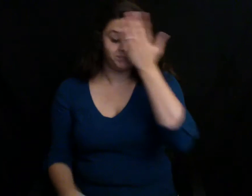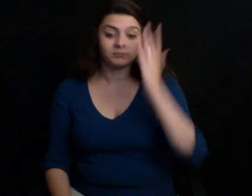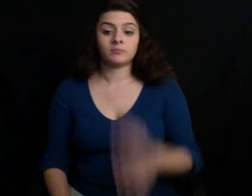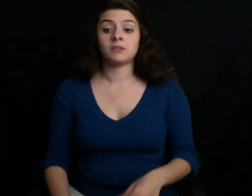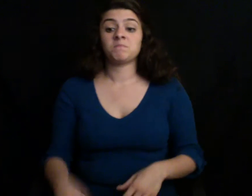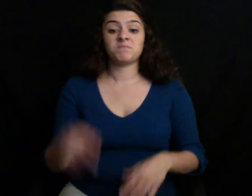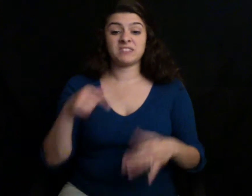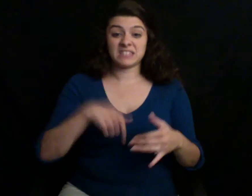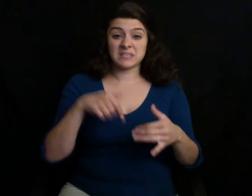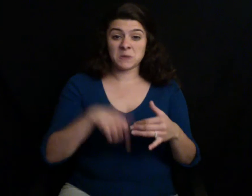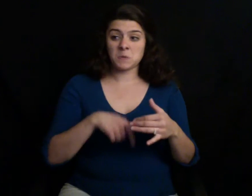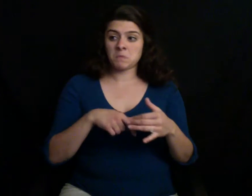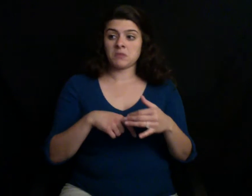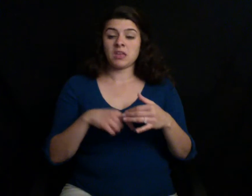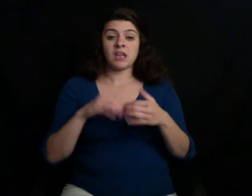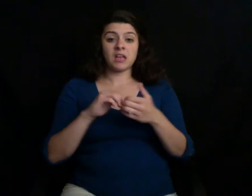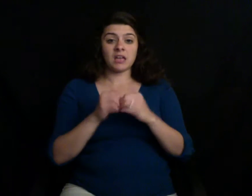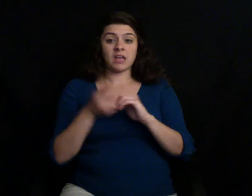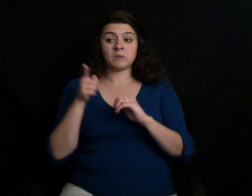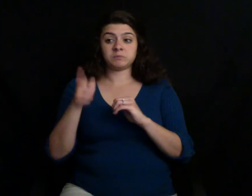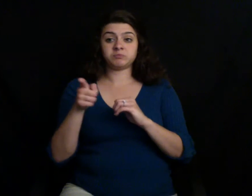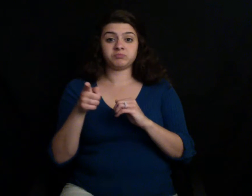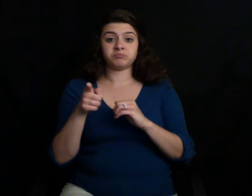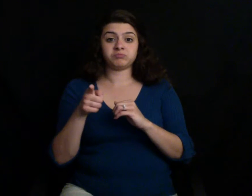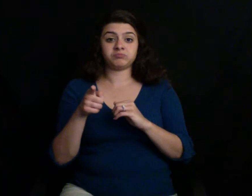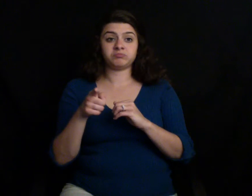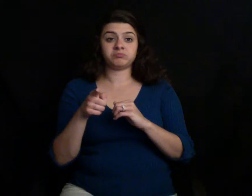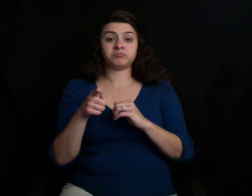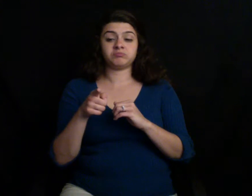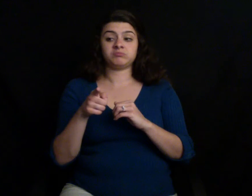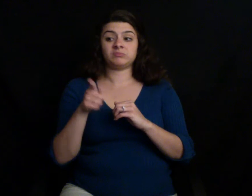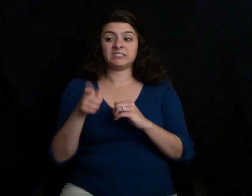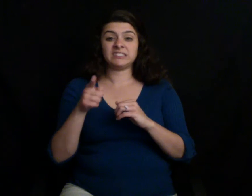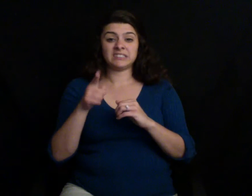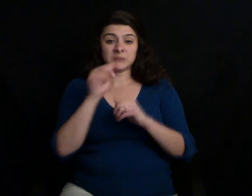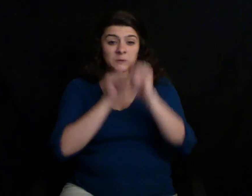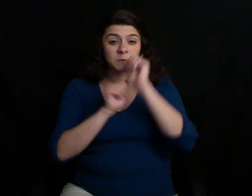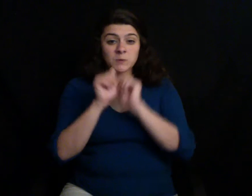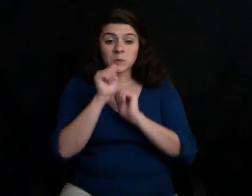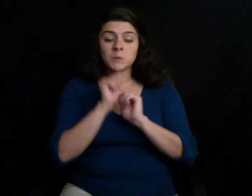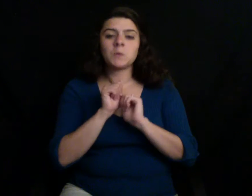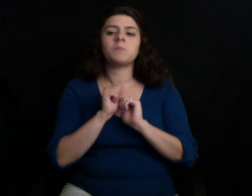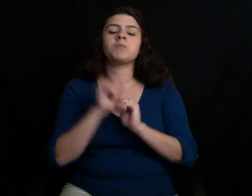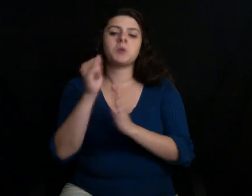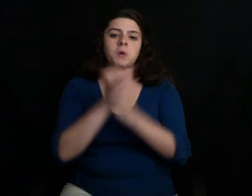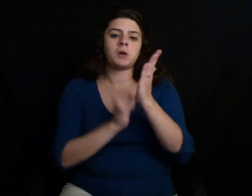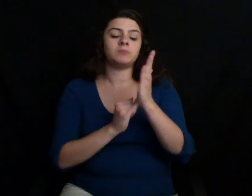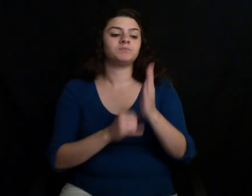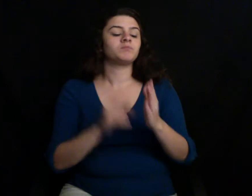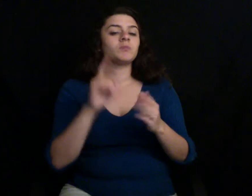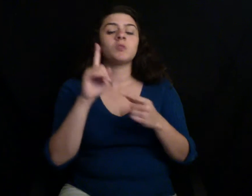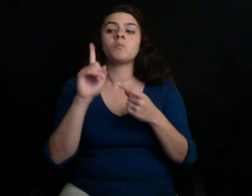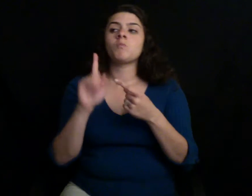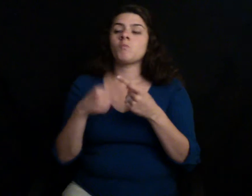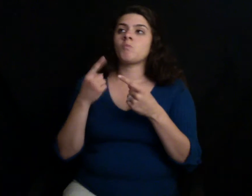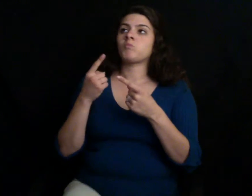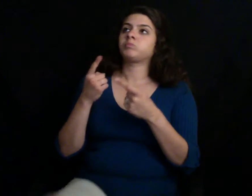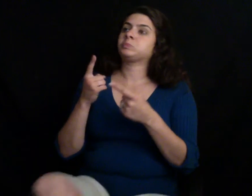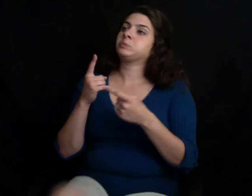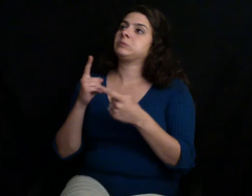opportunity was in art. When I moved into the projects, I was a gifted artist, and we would just